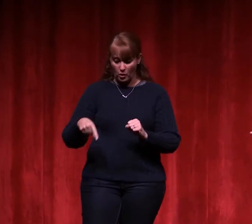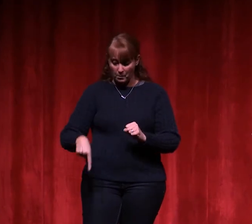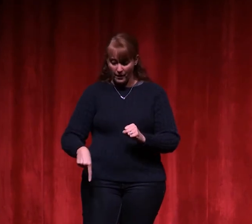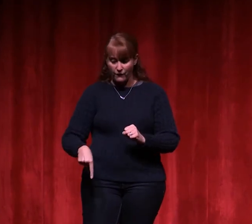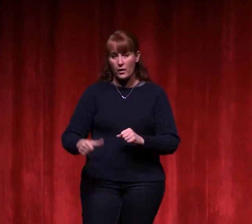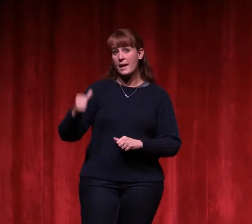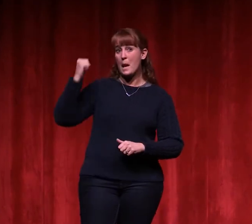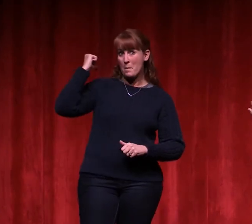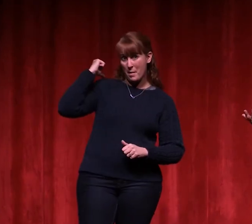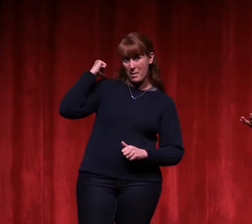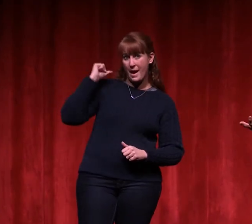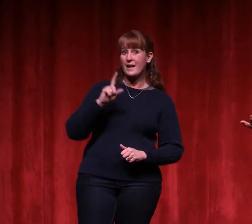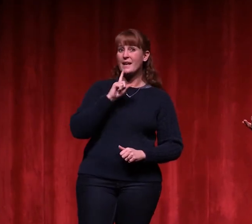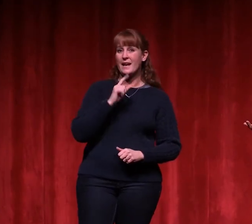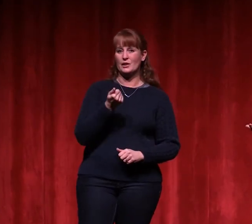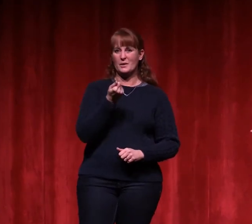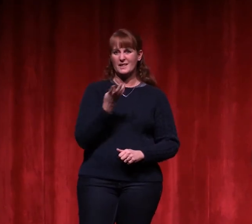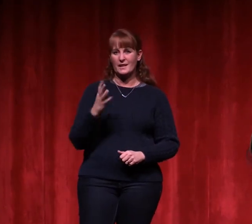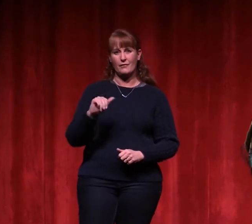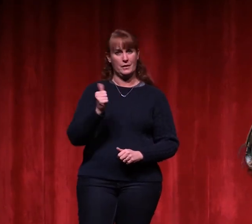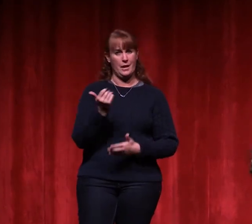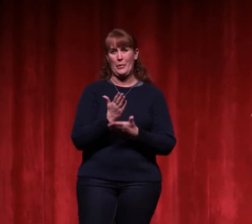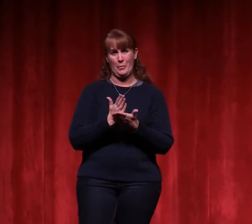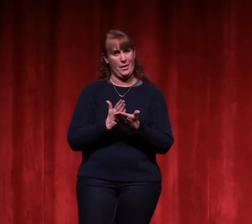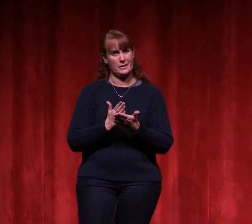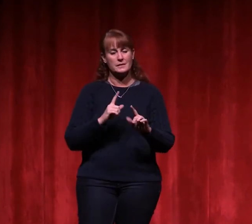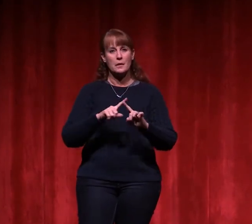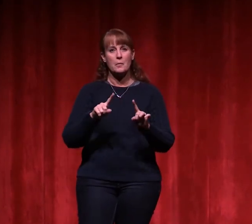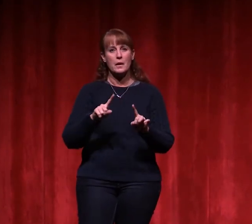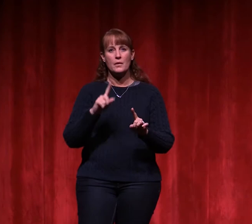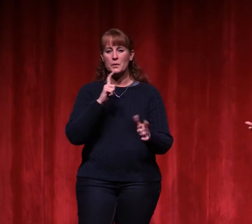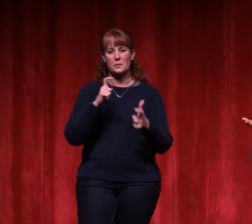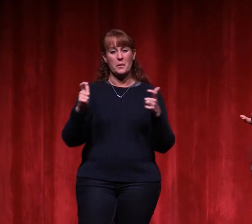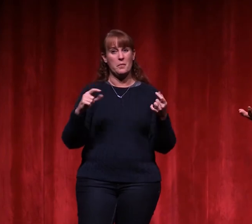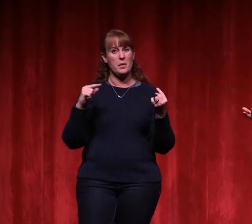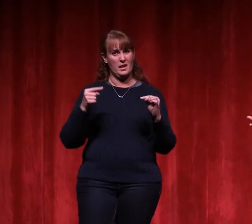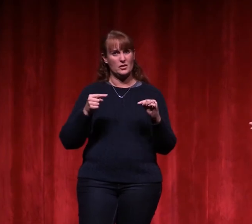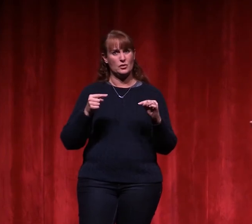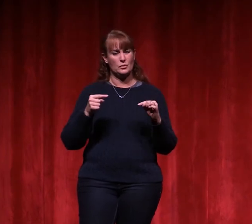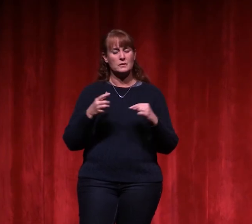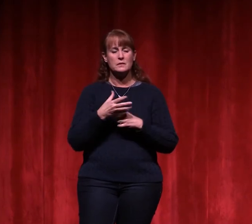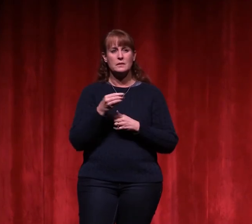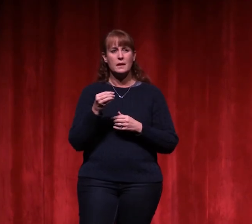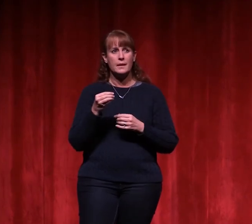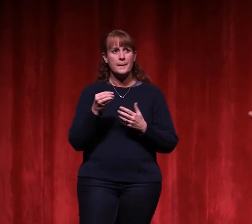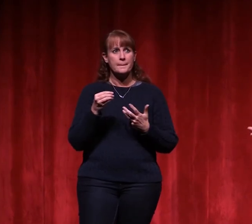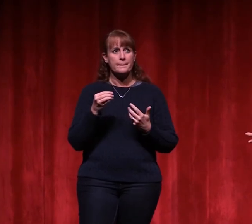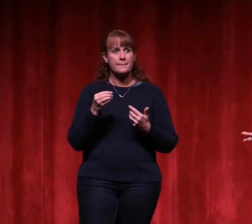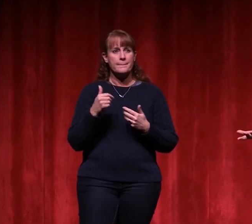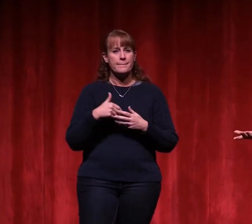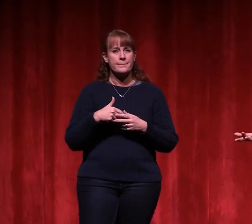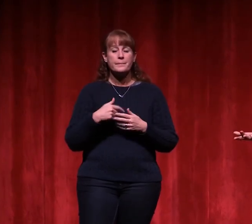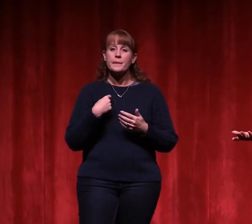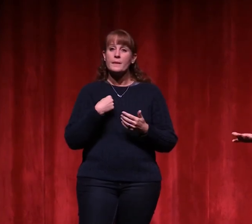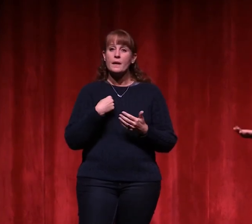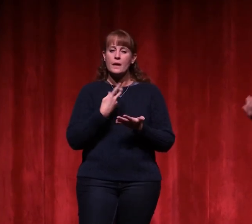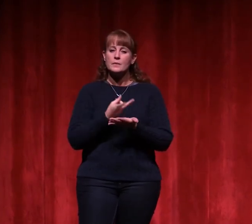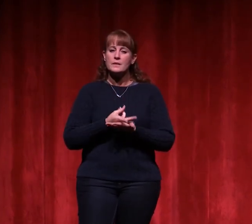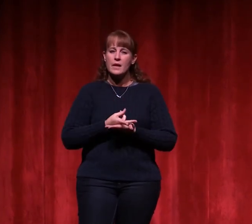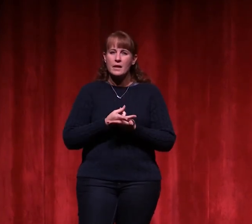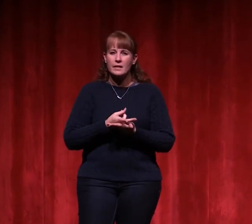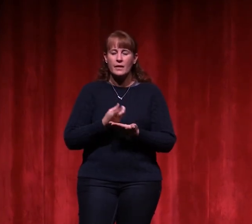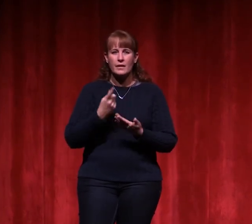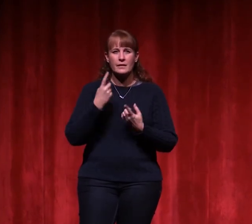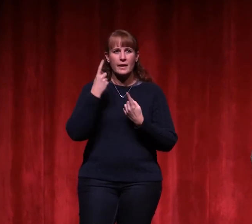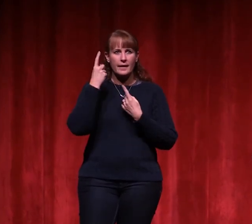and my back and actually several other parts, but those were the main injuries. And I was laying there, and